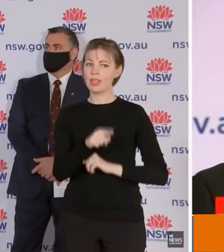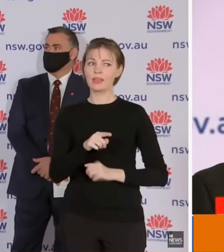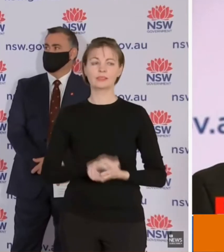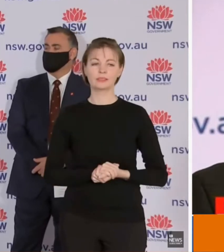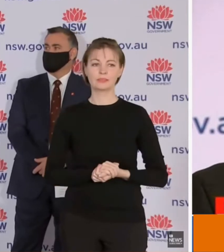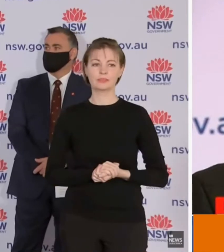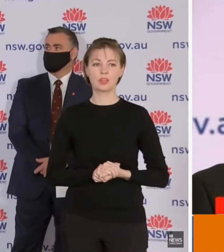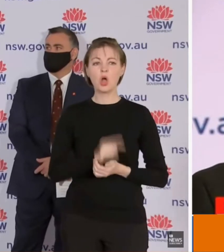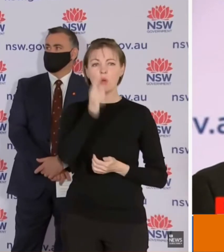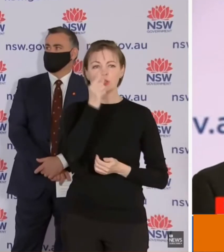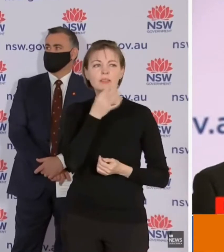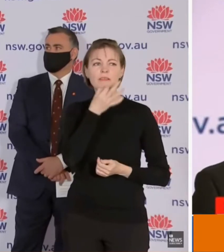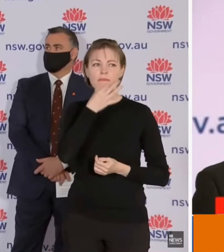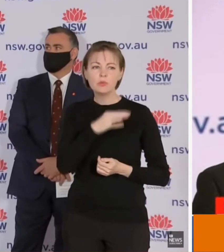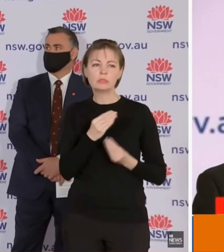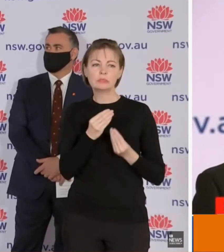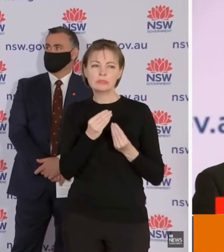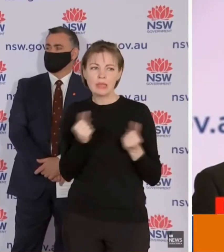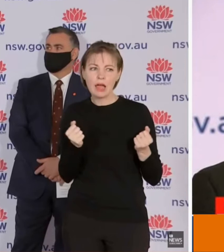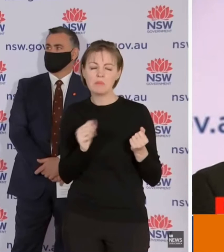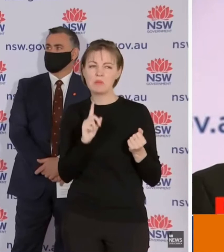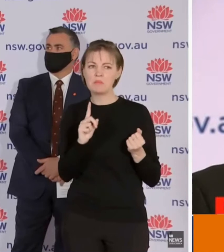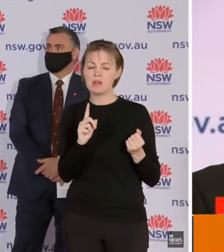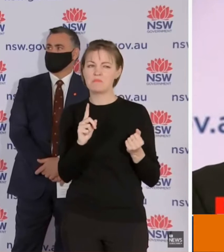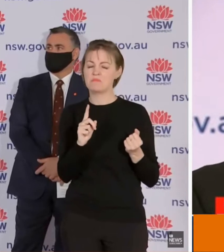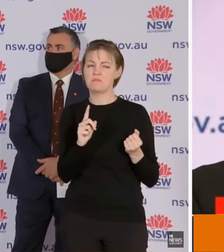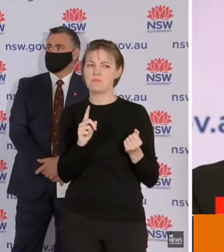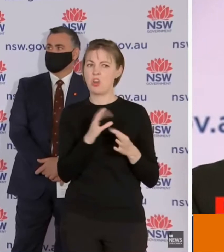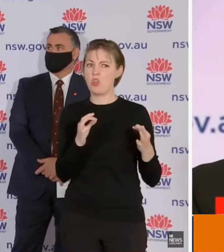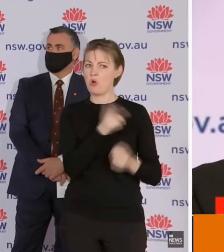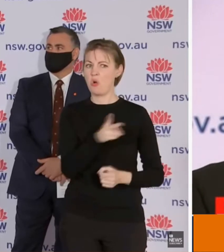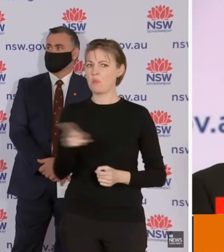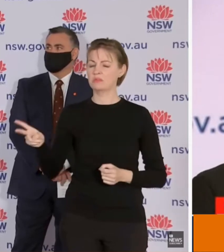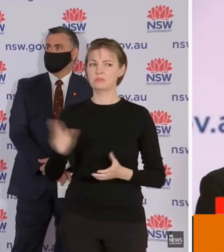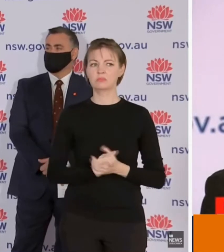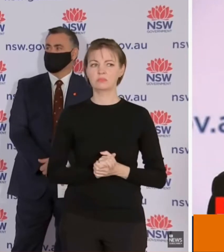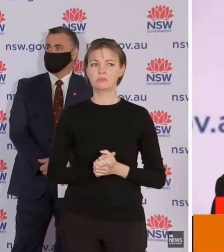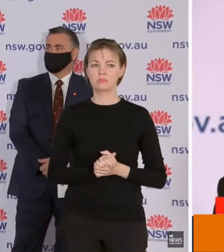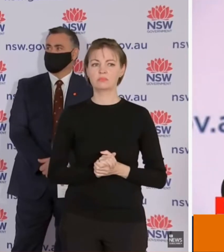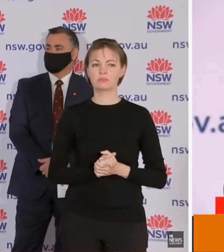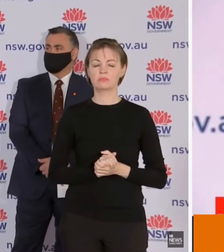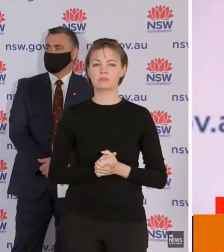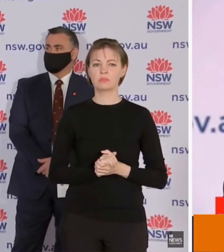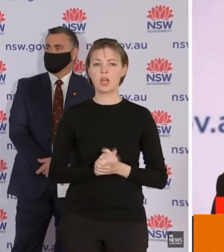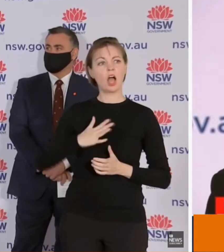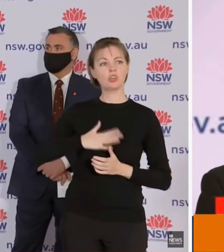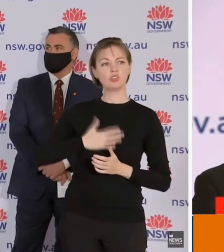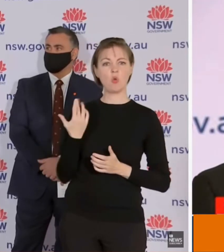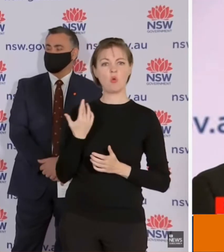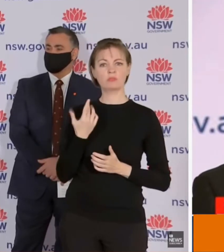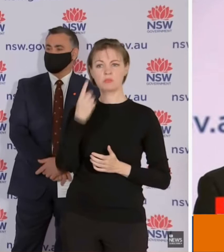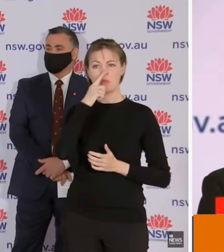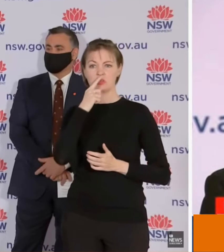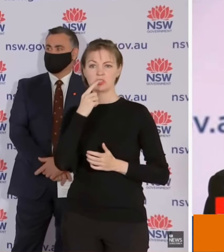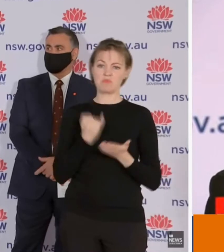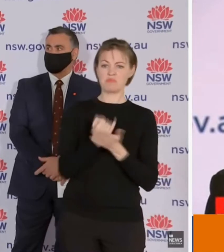a small number, and certainly what I would say to the Nurses and Midwives Association is, instead of giving the negativity, how about you get out